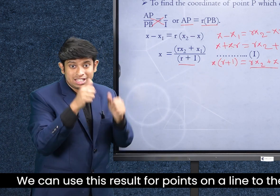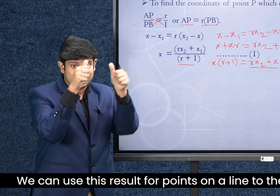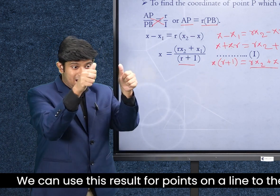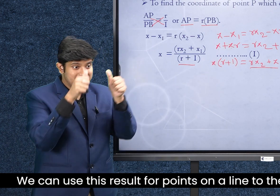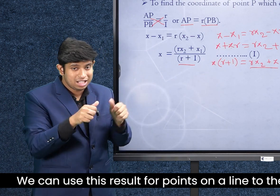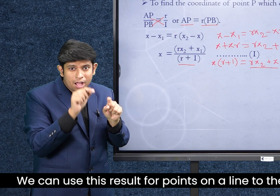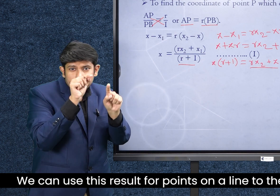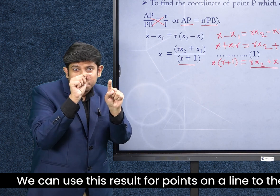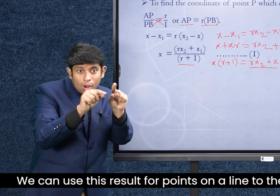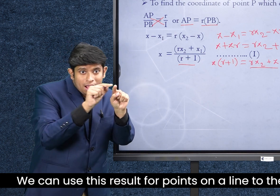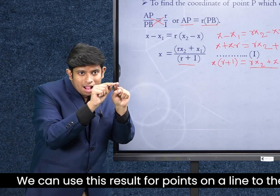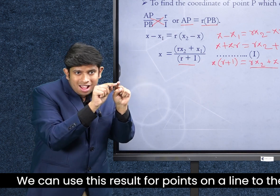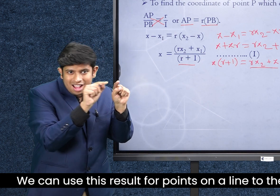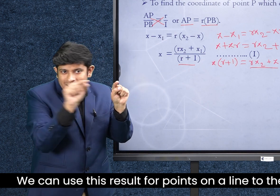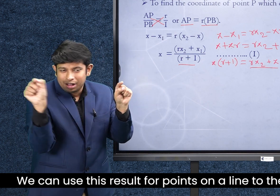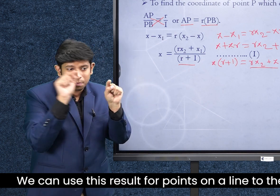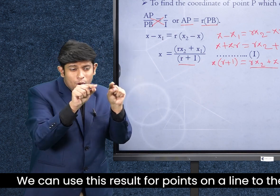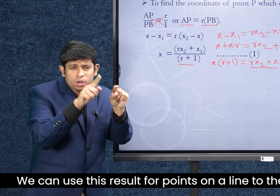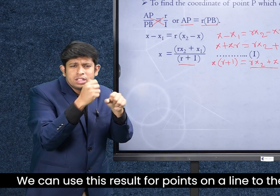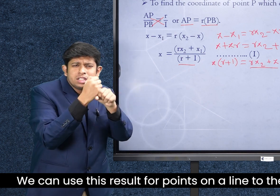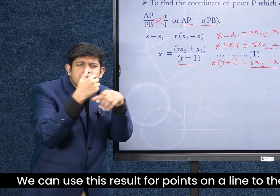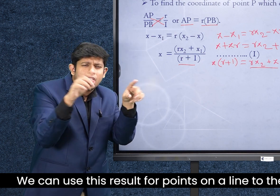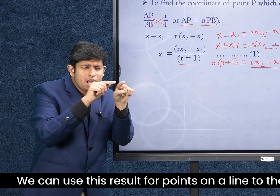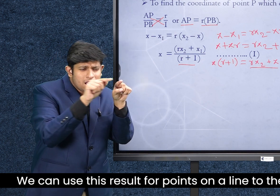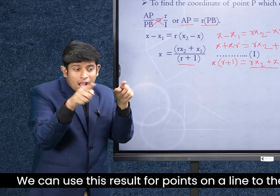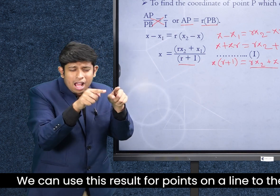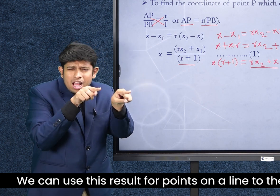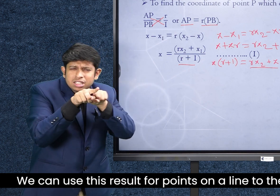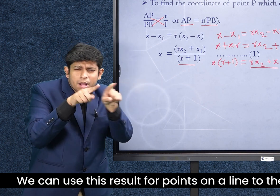for points on a line to the general case as follows.